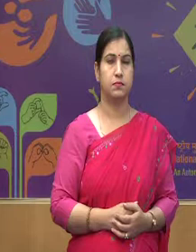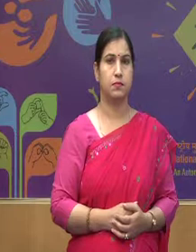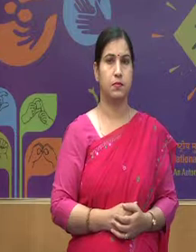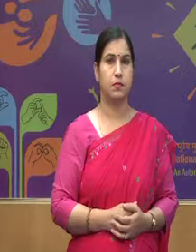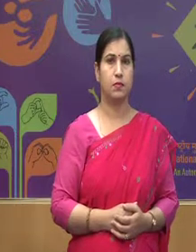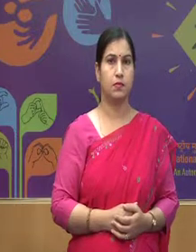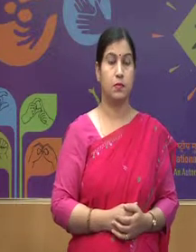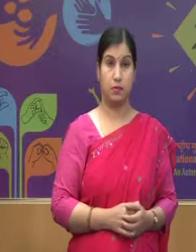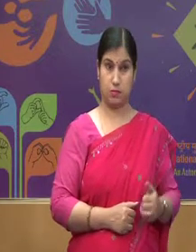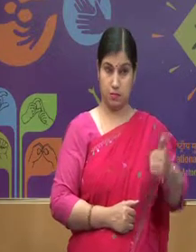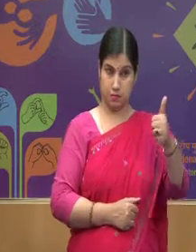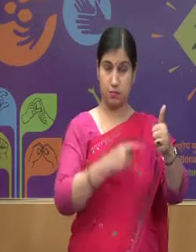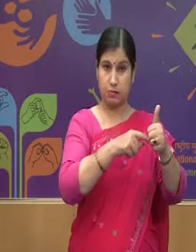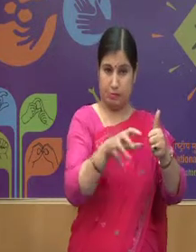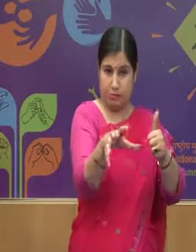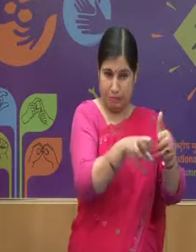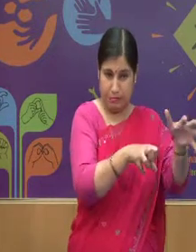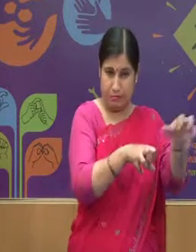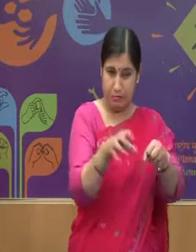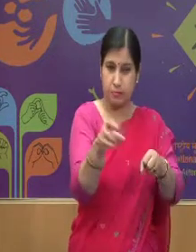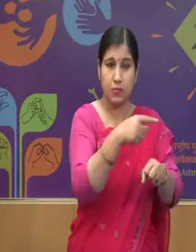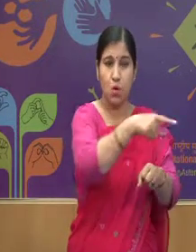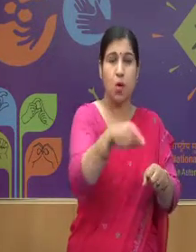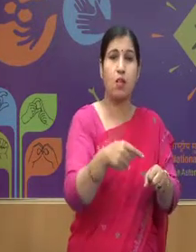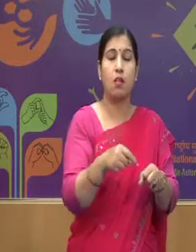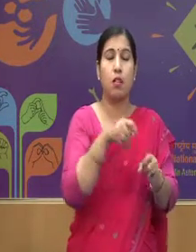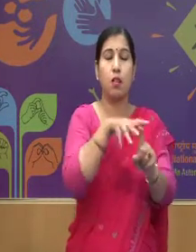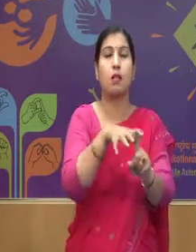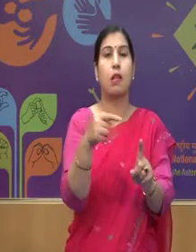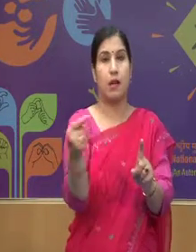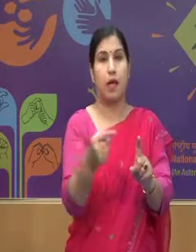Imperialism mostly had a negative effect on the colonies and their citizens.